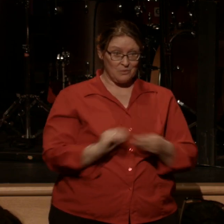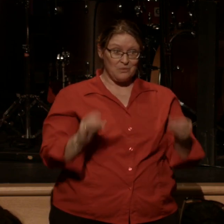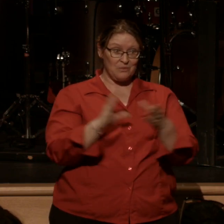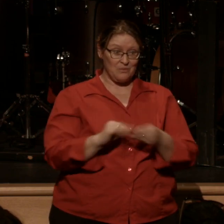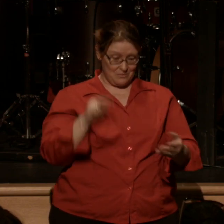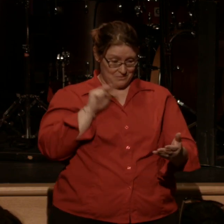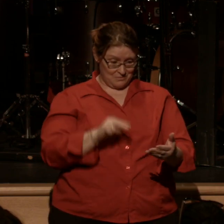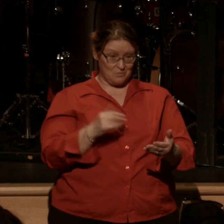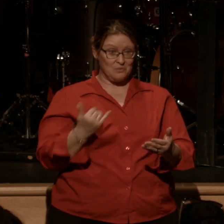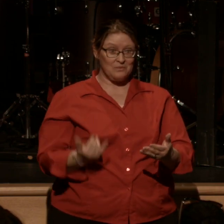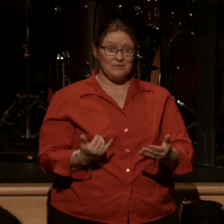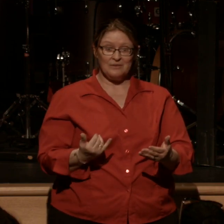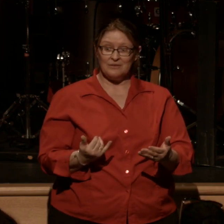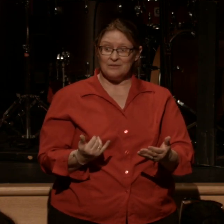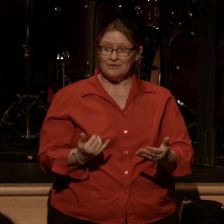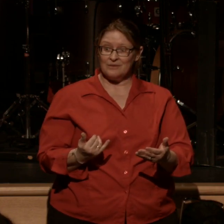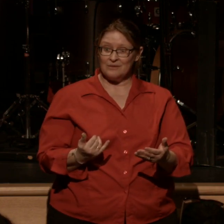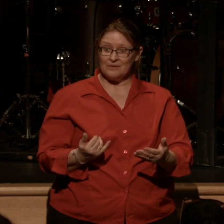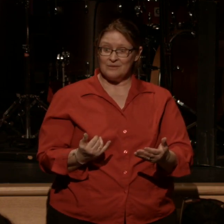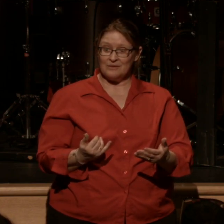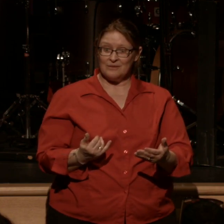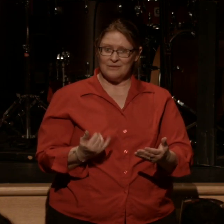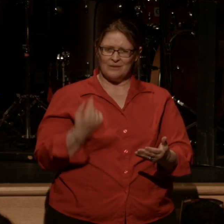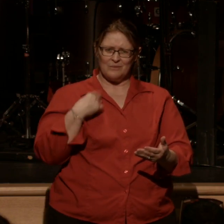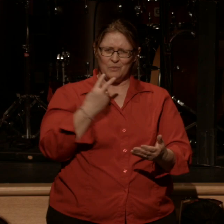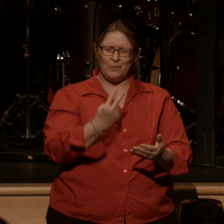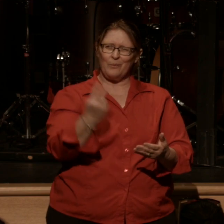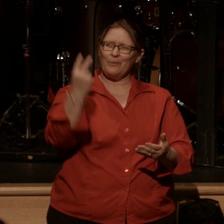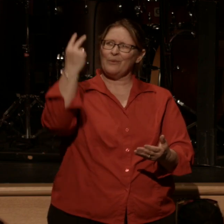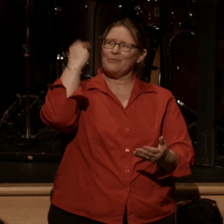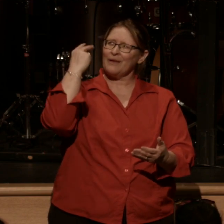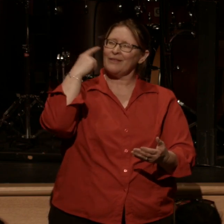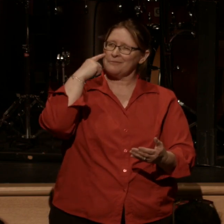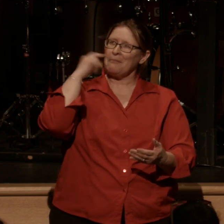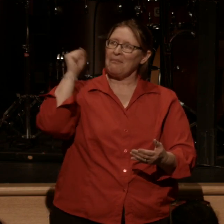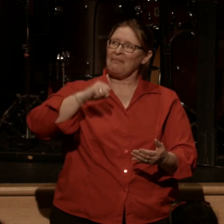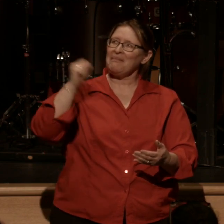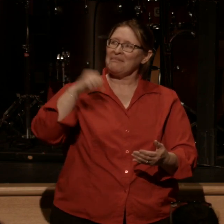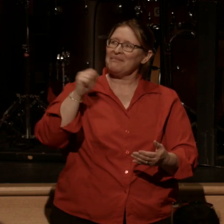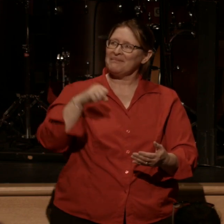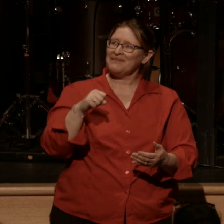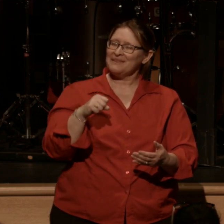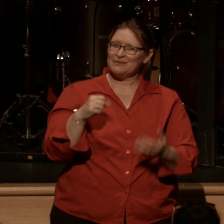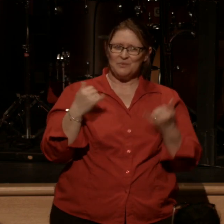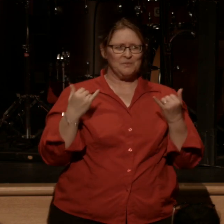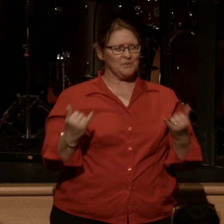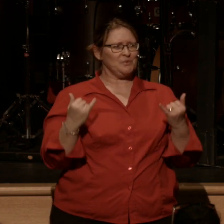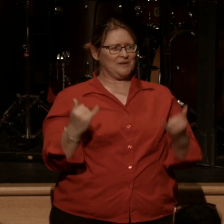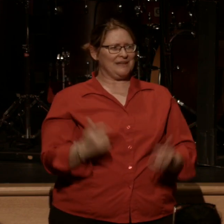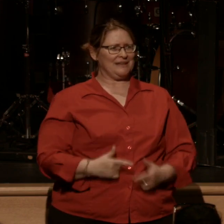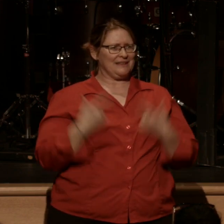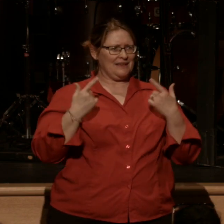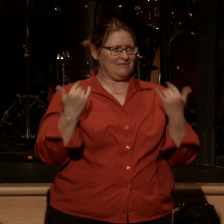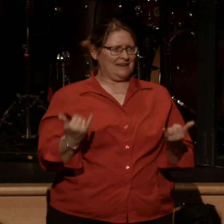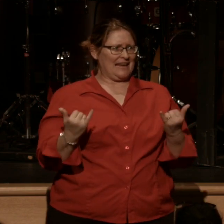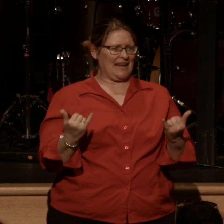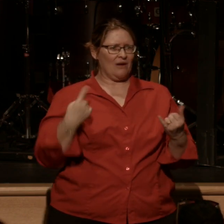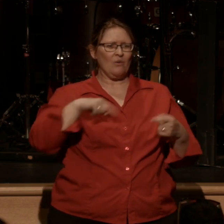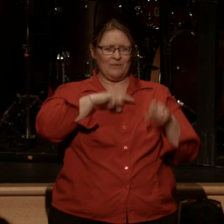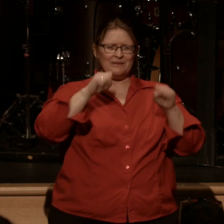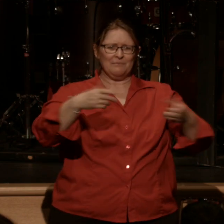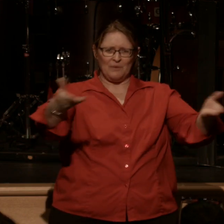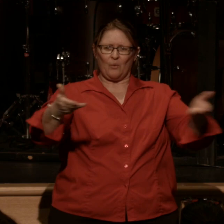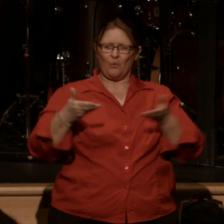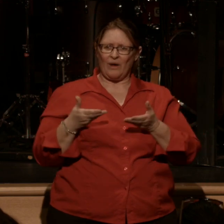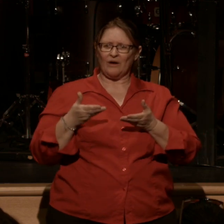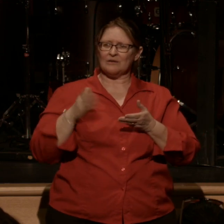story as we know it today, and we get to look back and say, yes, The present reality for us is that we can be welcomed